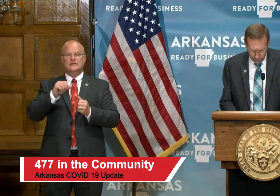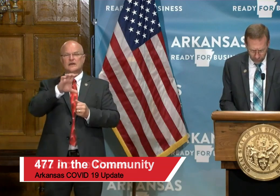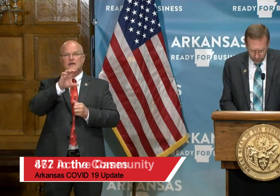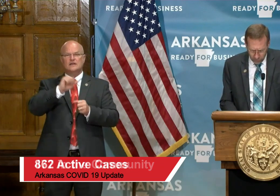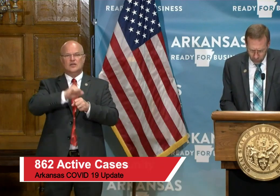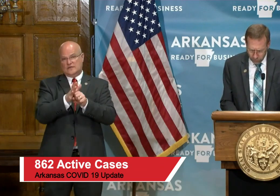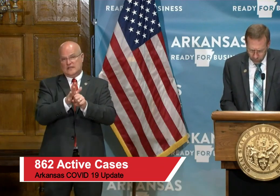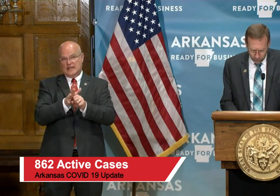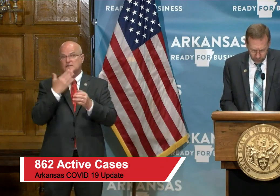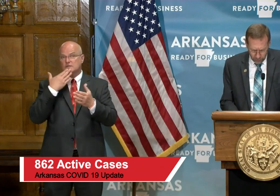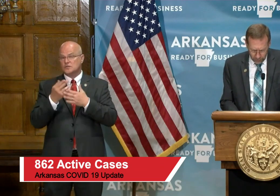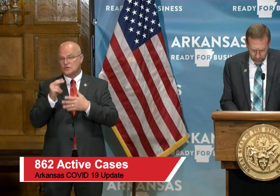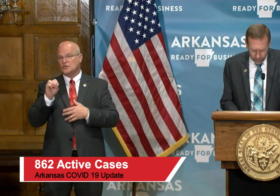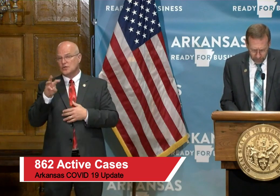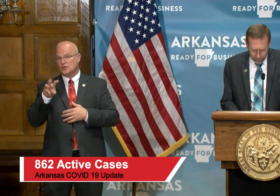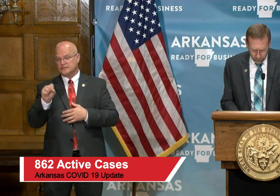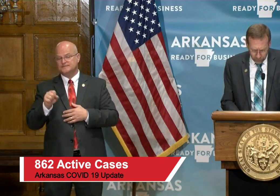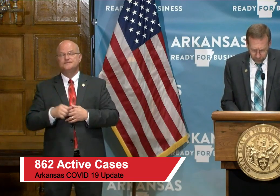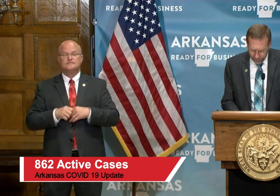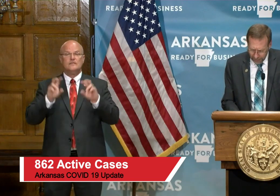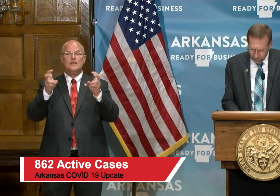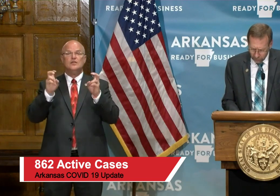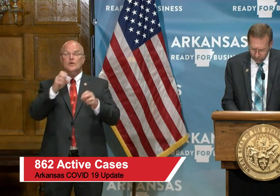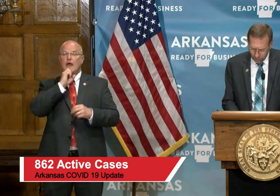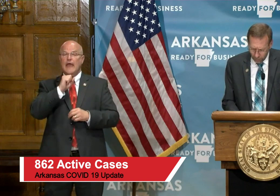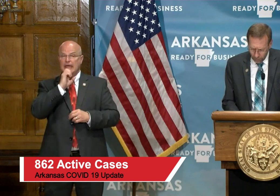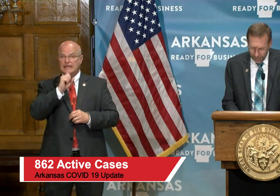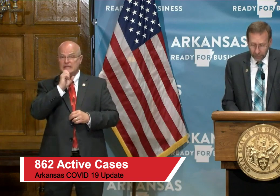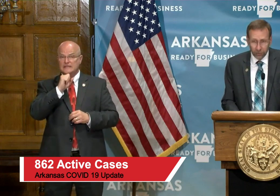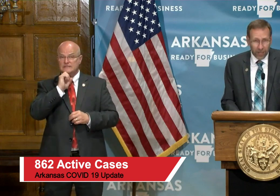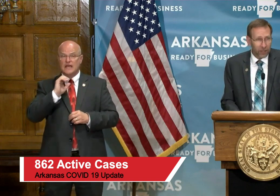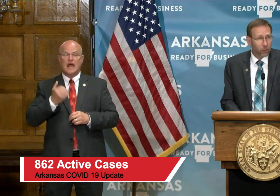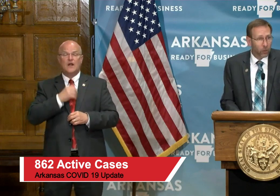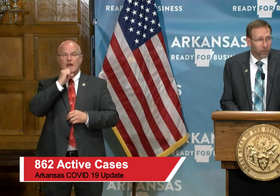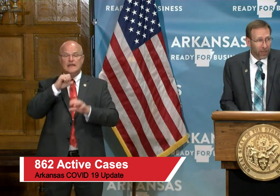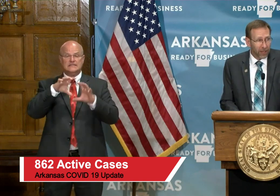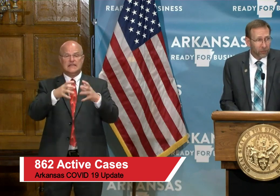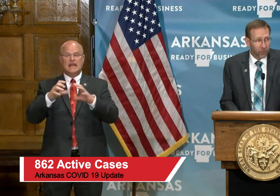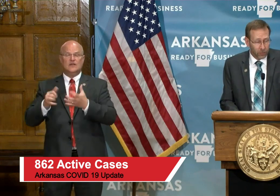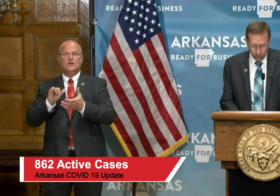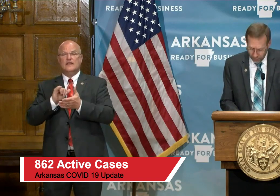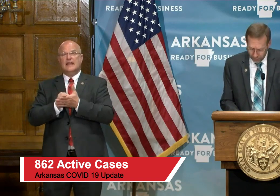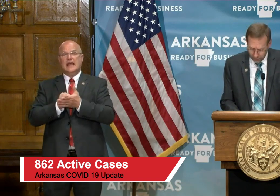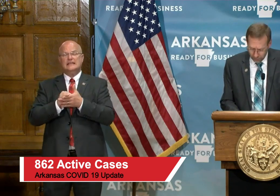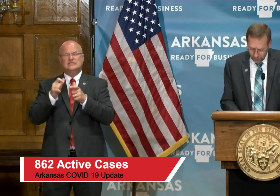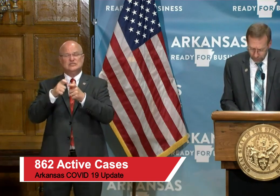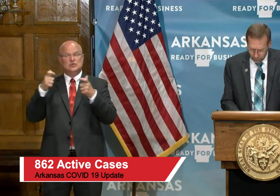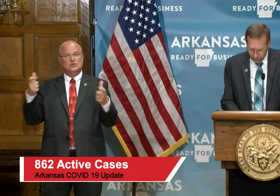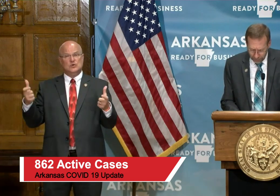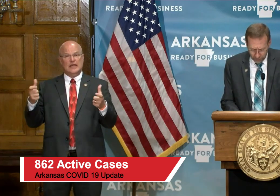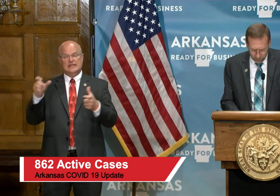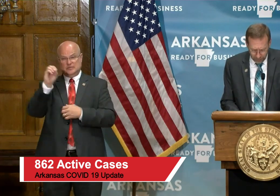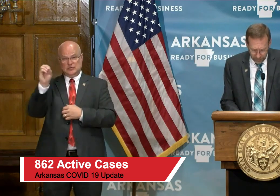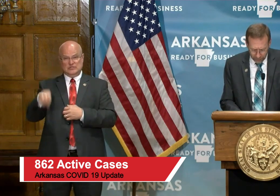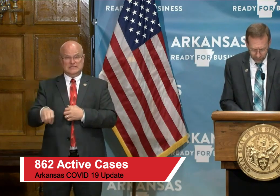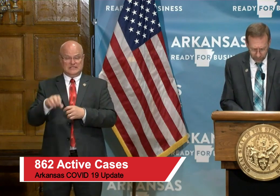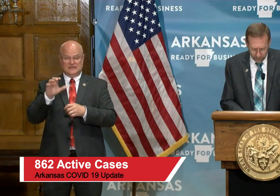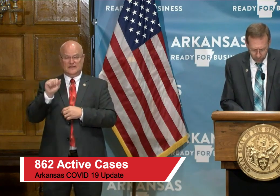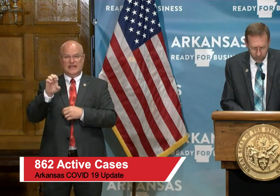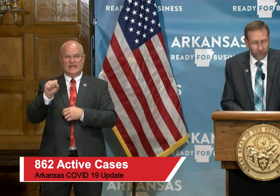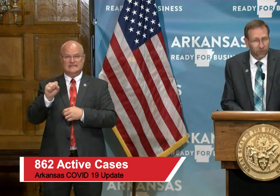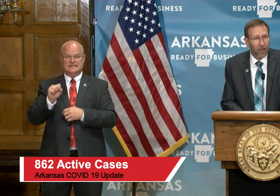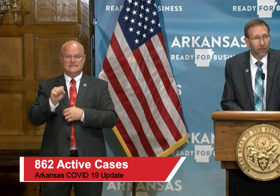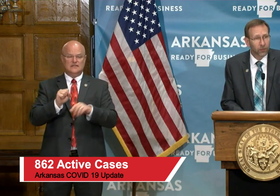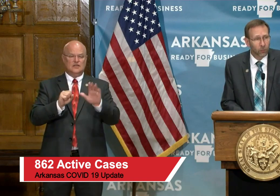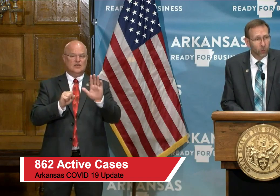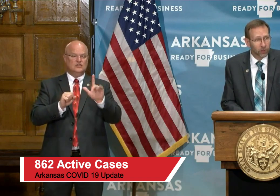which is good news. In terms of age, our age category that has the greatest percentage of cases is